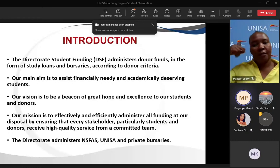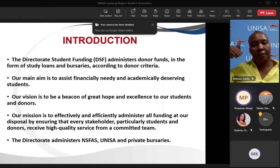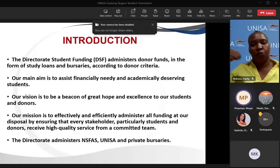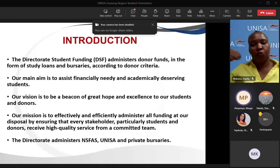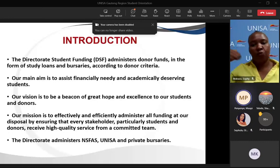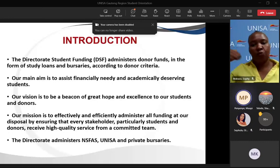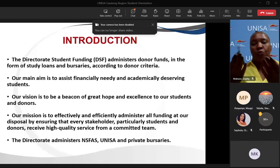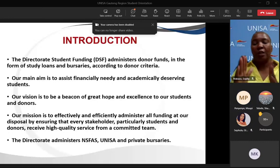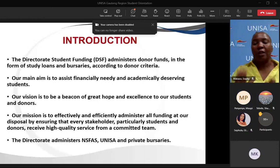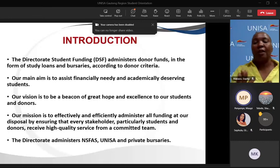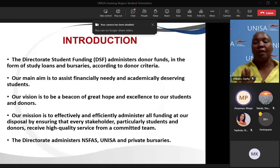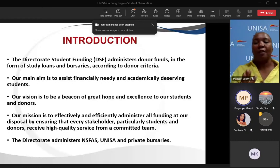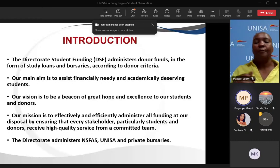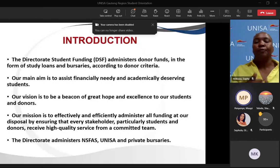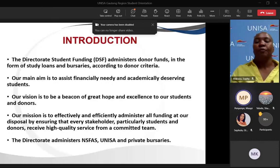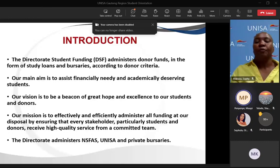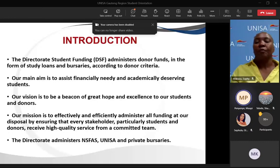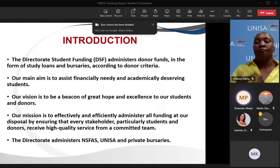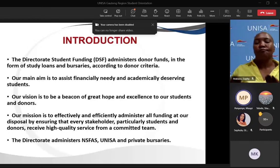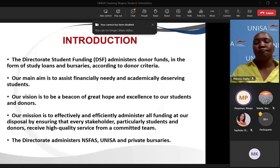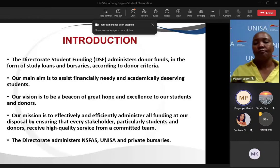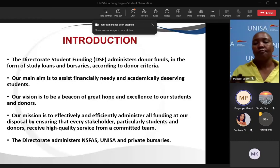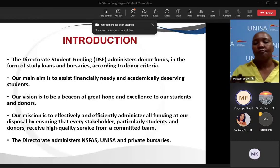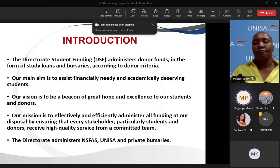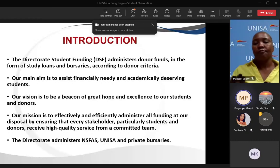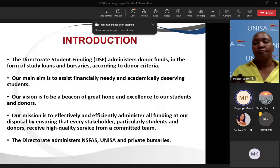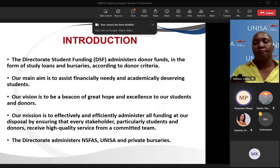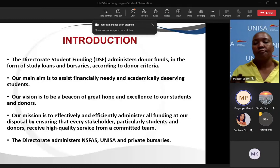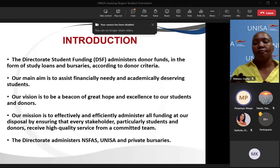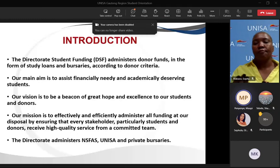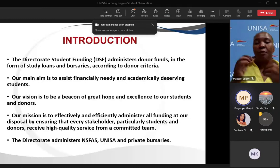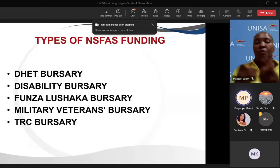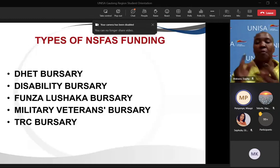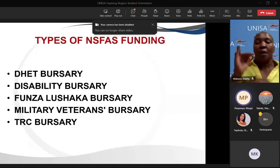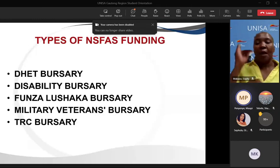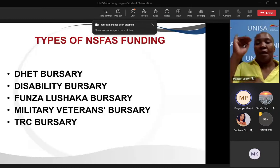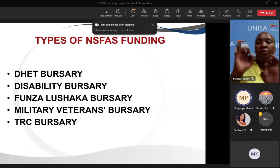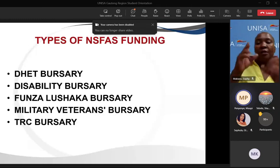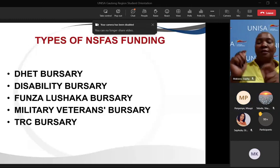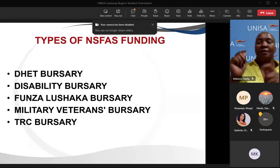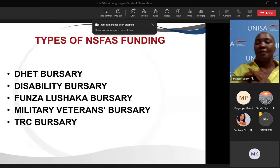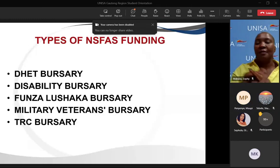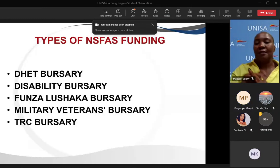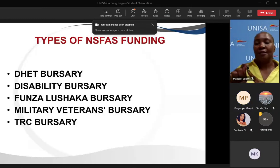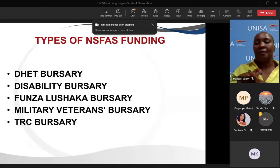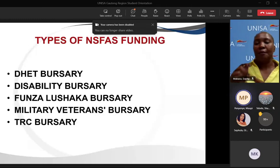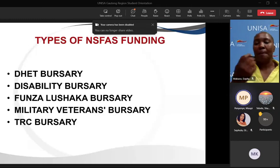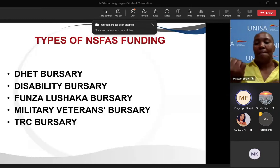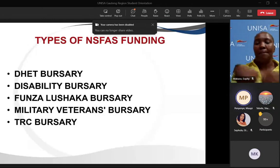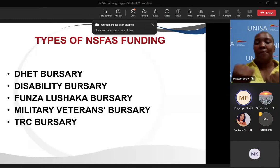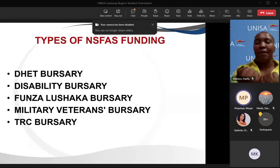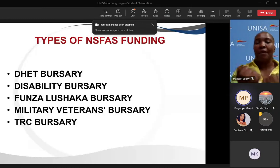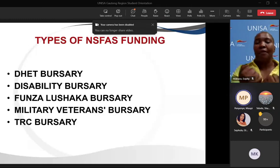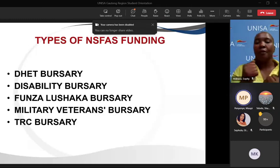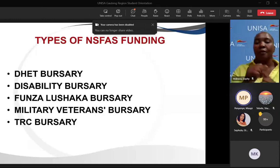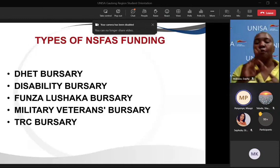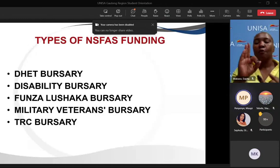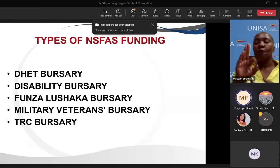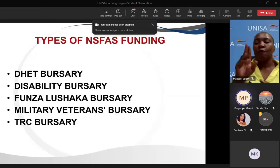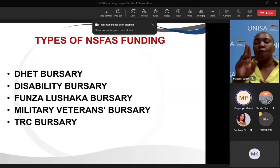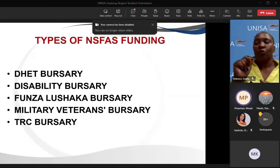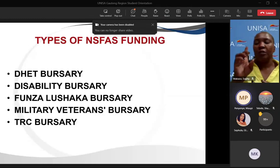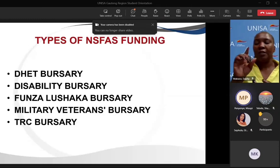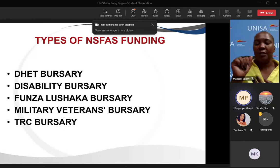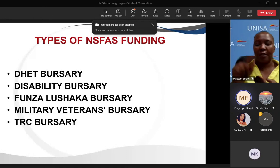I'm going to go through the the head bursary disability bursary military